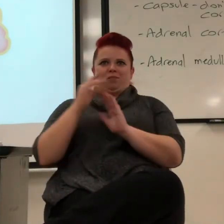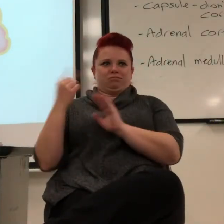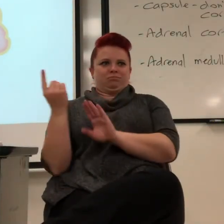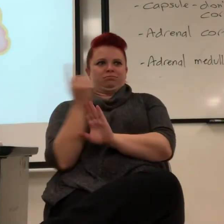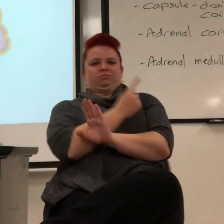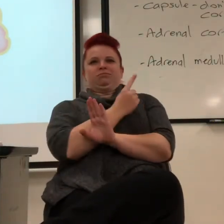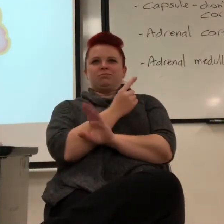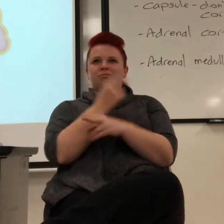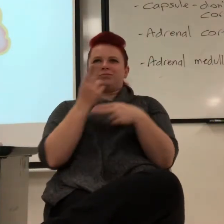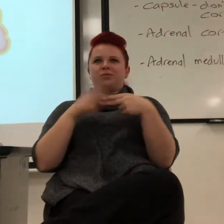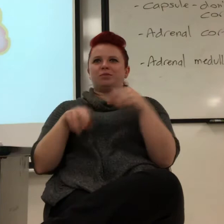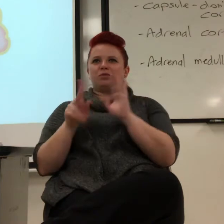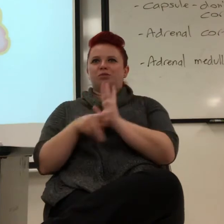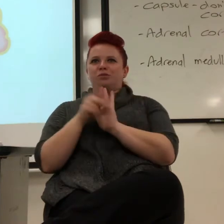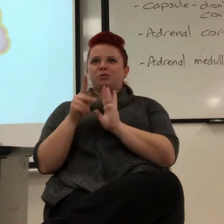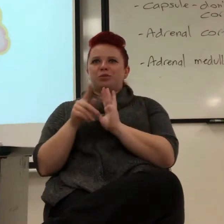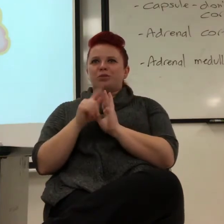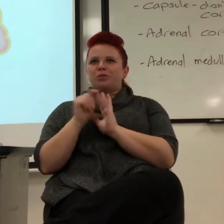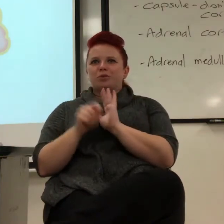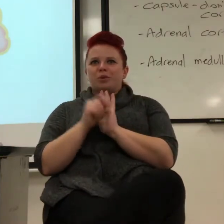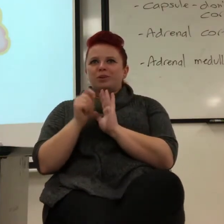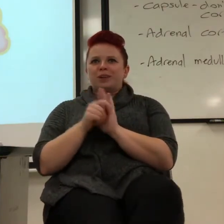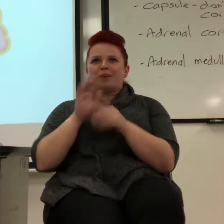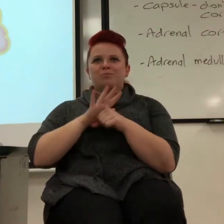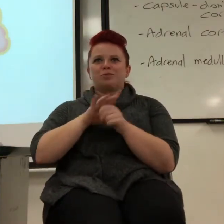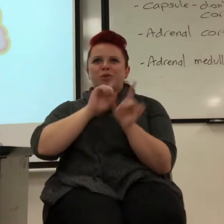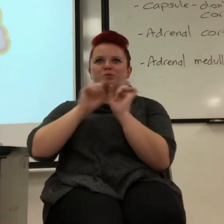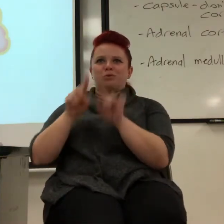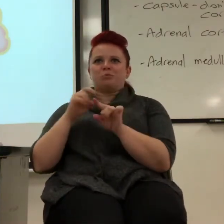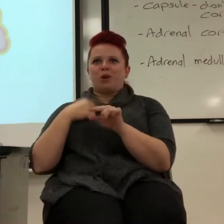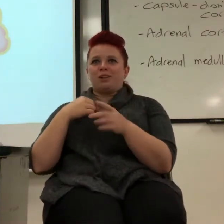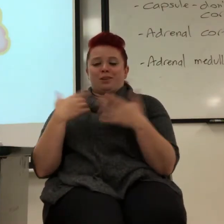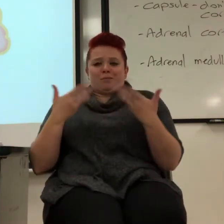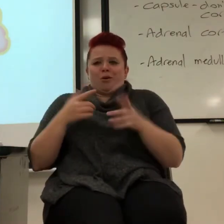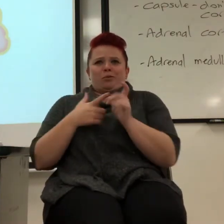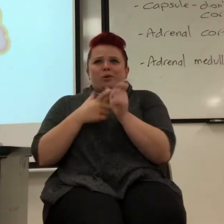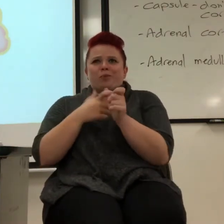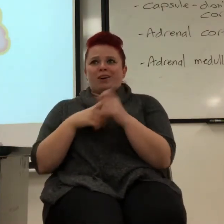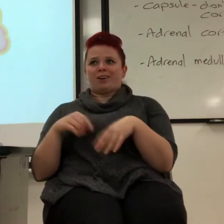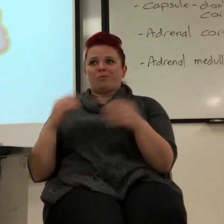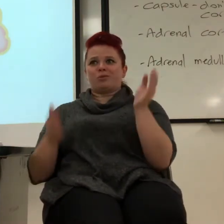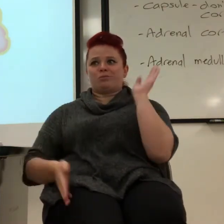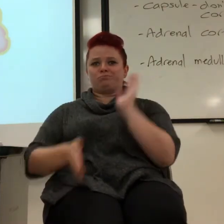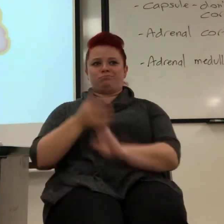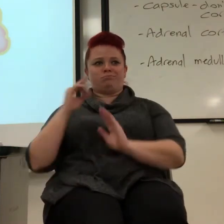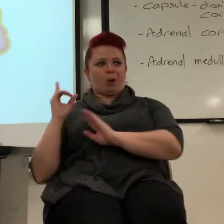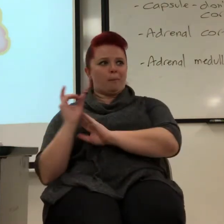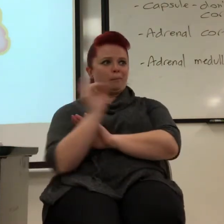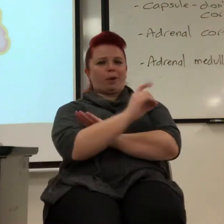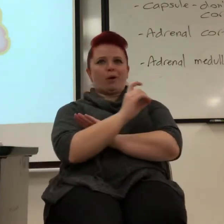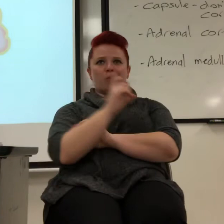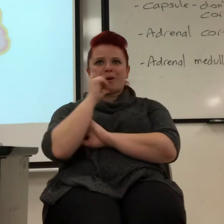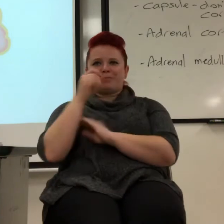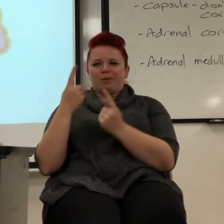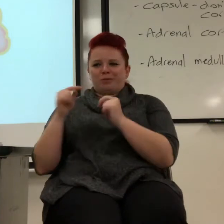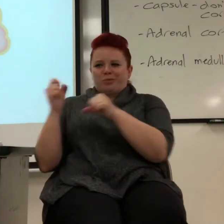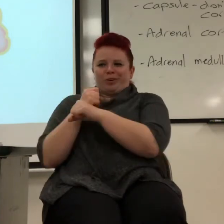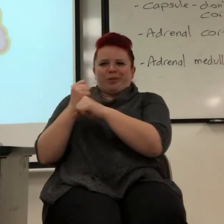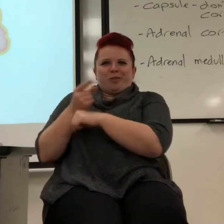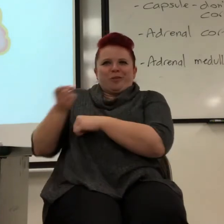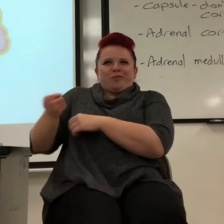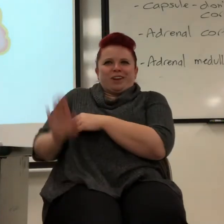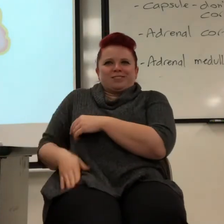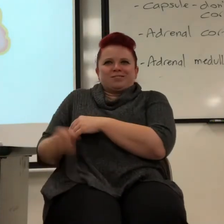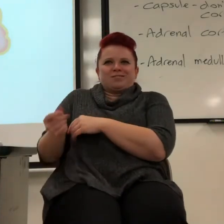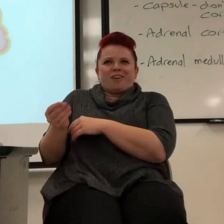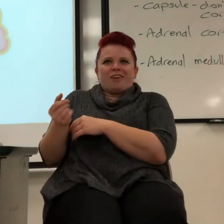response, right? I'm already running, I might as well just run away, I'm not gonna try to fight the dog. But that kind of a thing, where you're under remarkable stress for a short